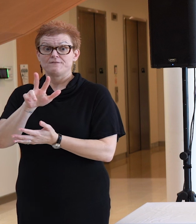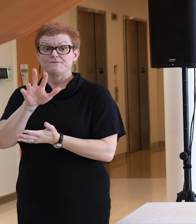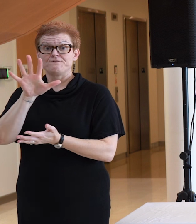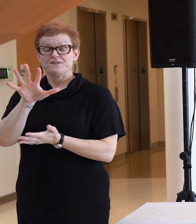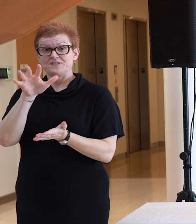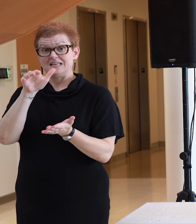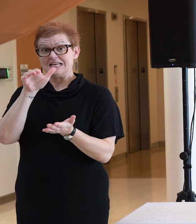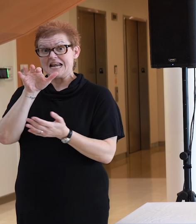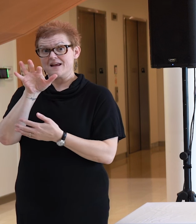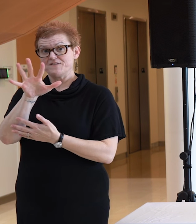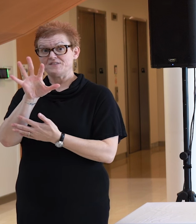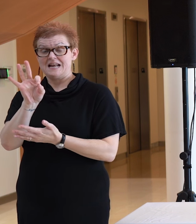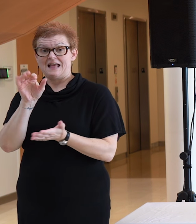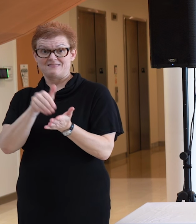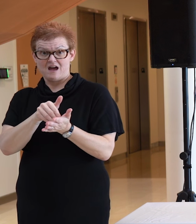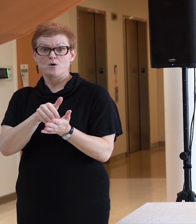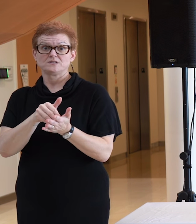59,379 tests on